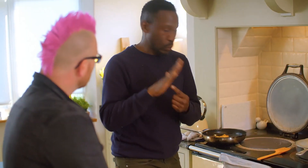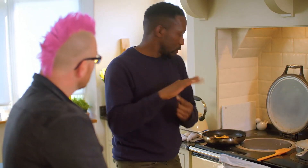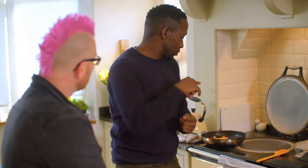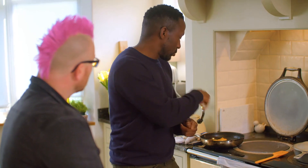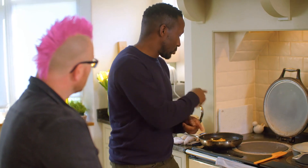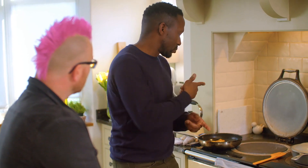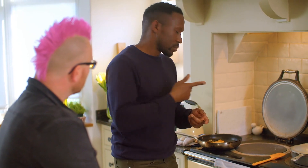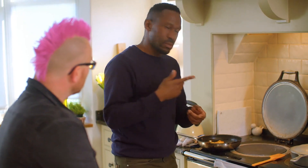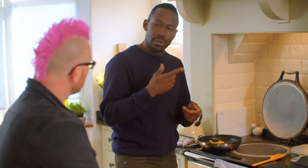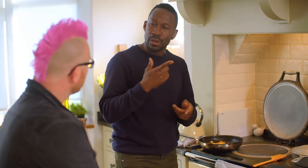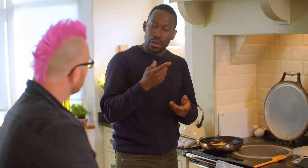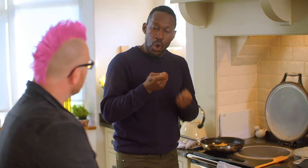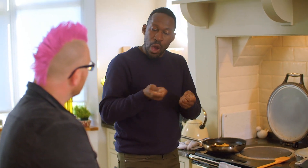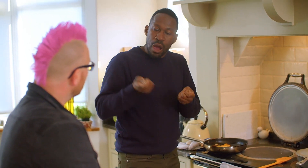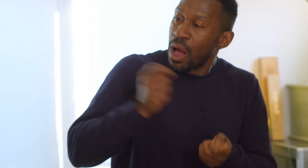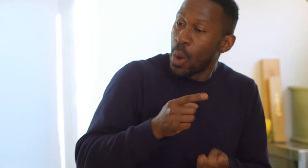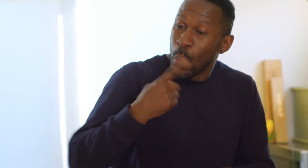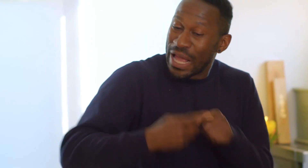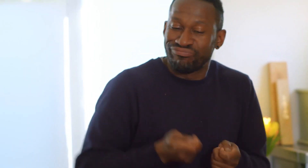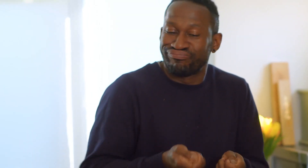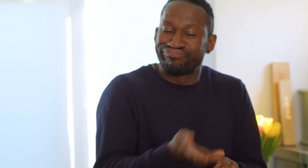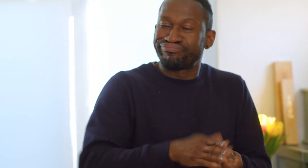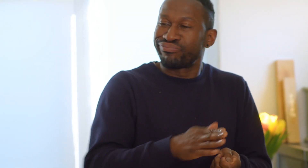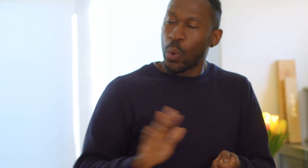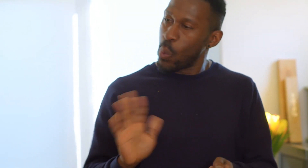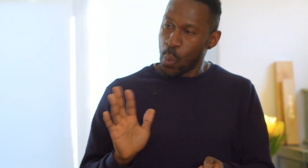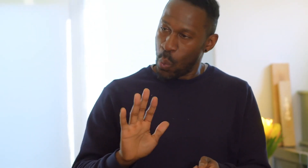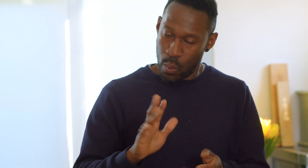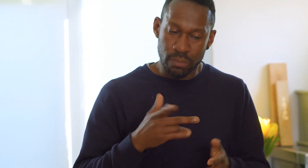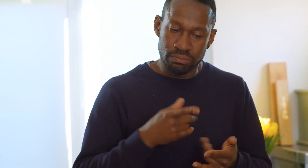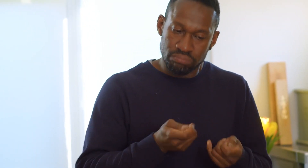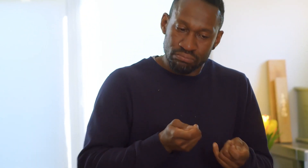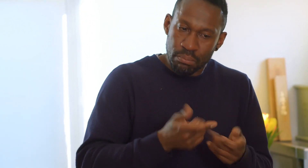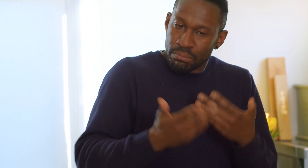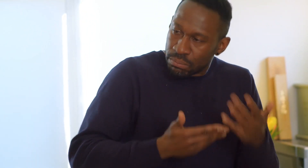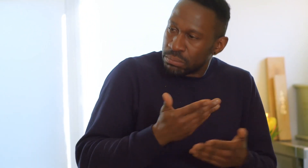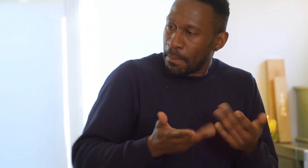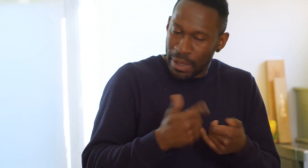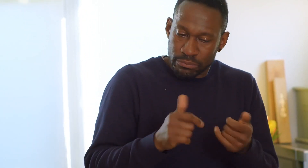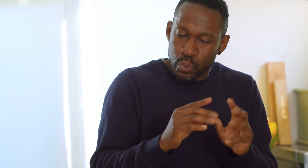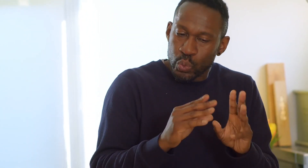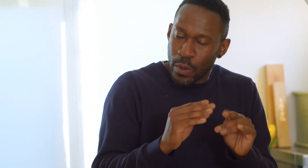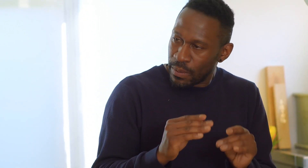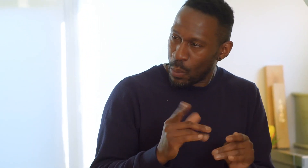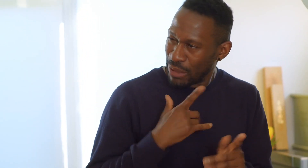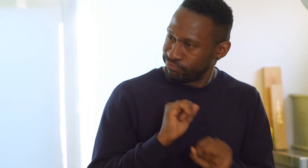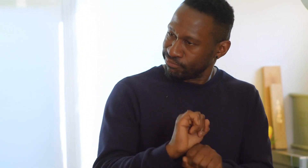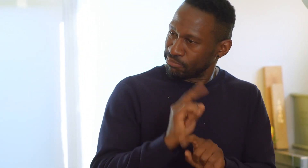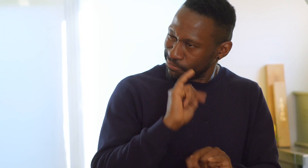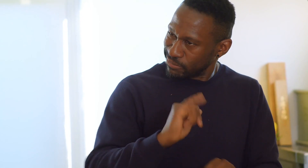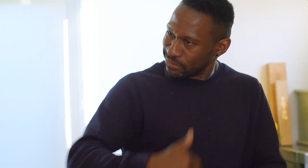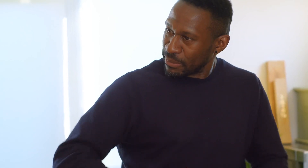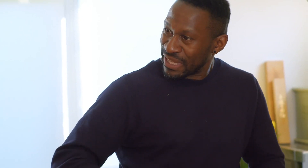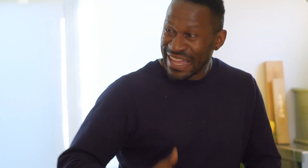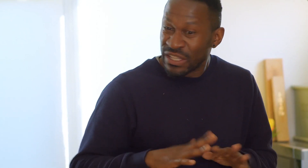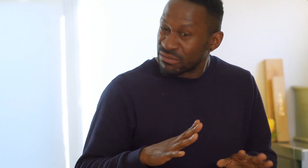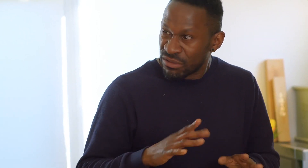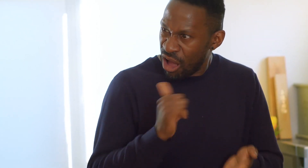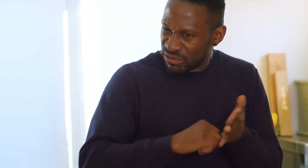The main thing to know with this is you mustn't fry it quickly. It needs to cook until it's soft. Otherwise, if you eat it when it's still